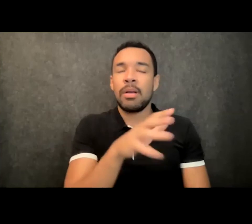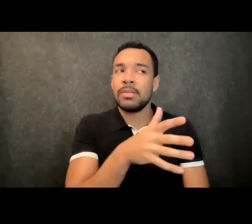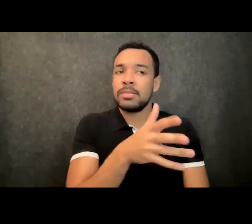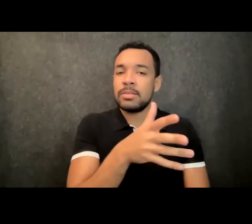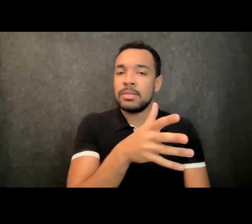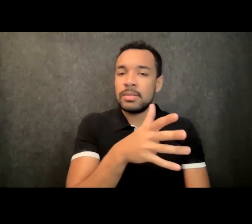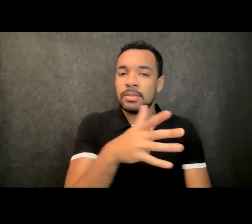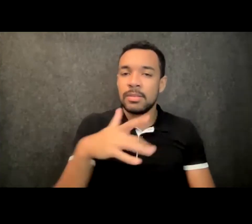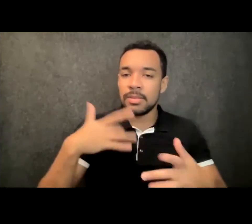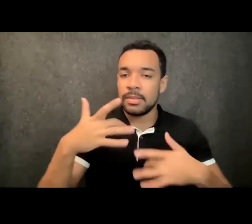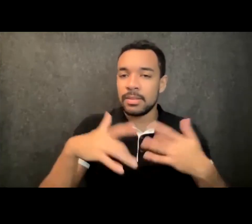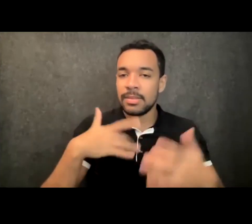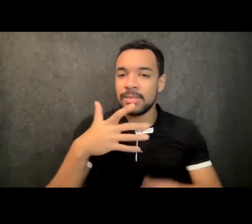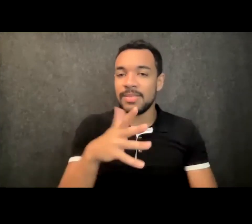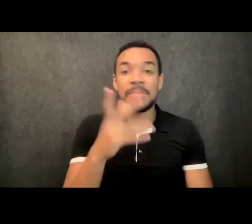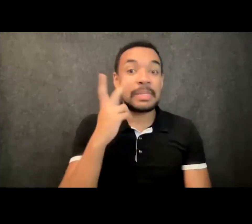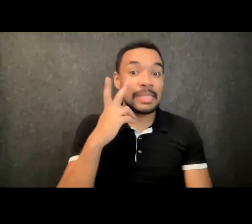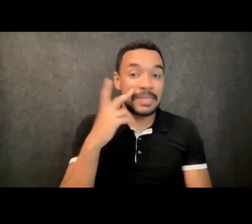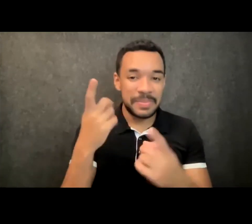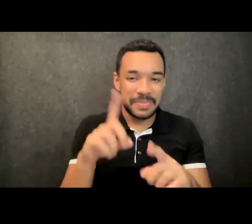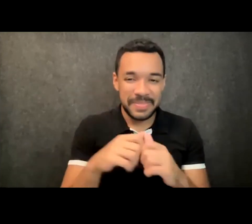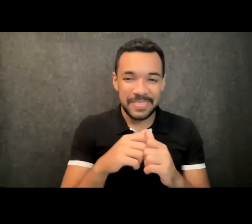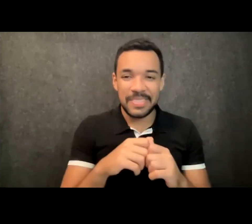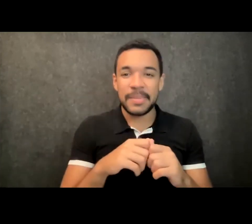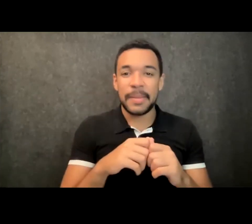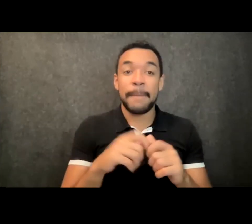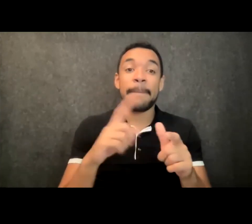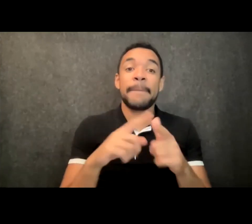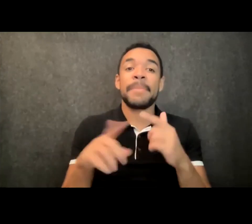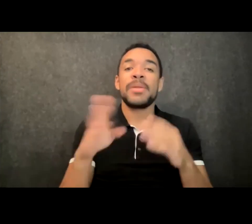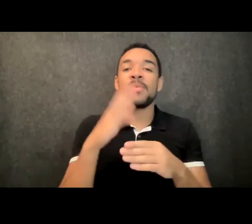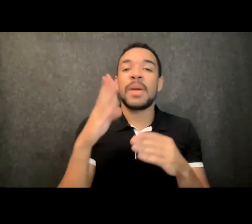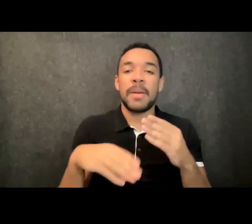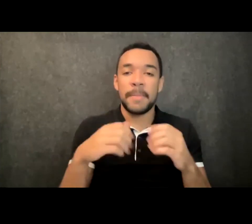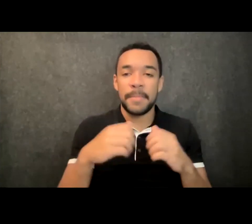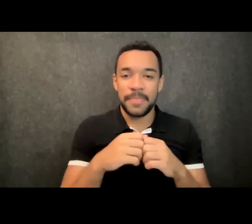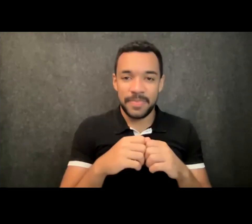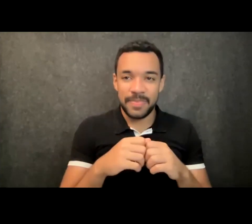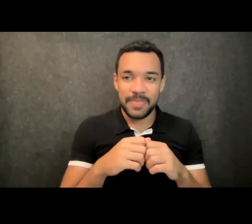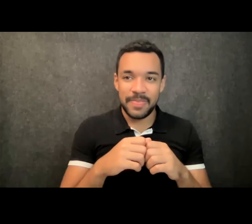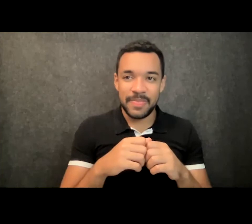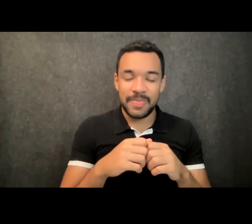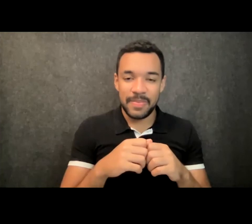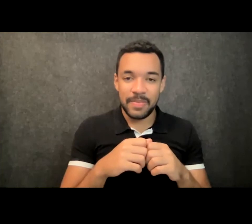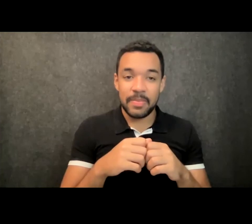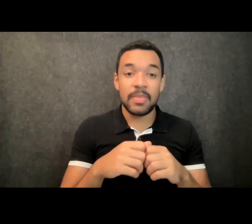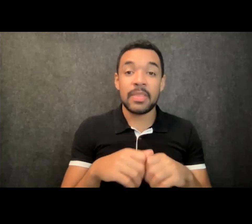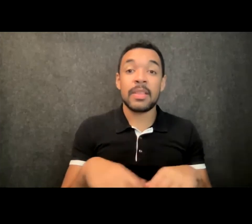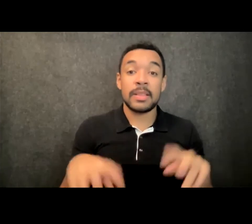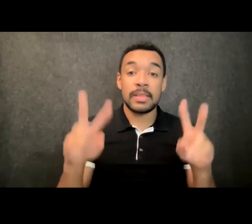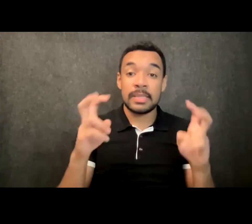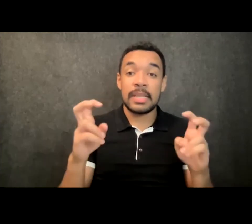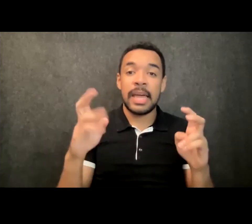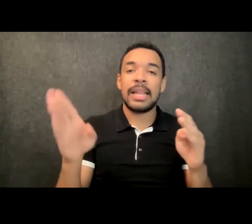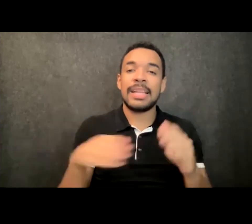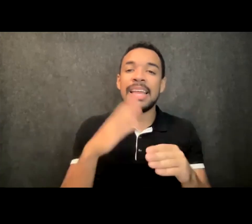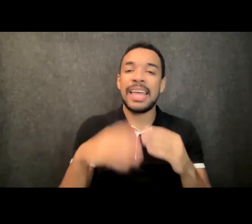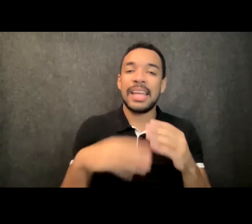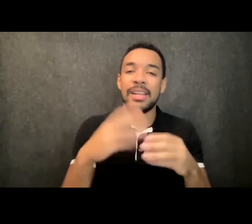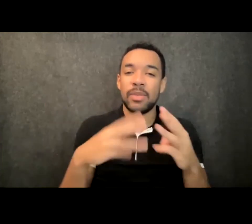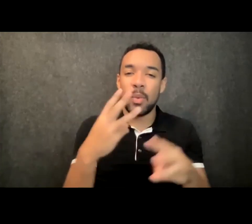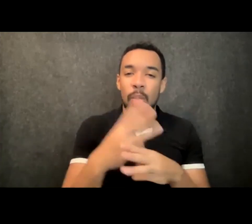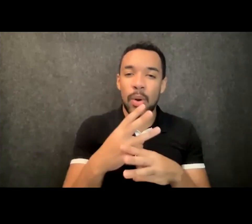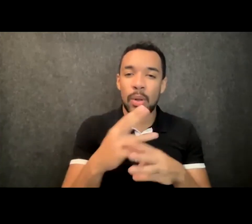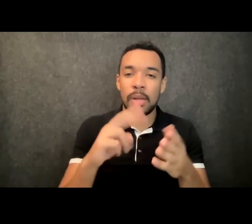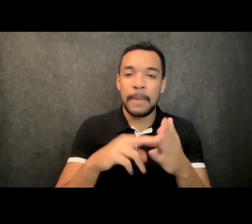goes. Okay, and then we'll wrap up. The poem is called "The End of the World Means